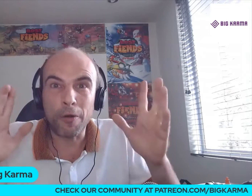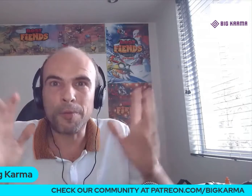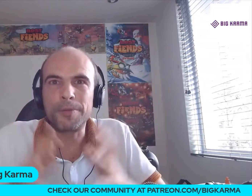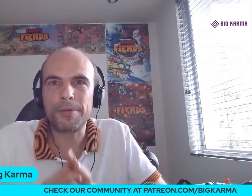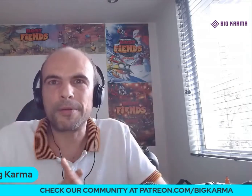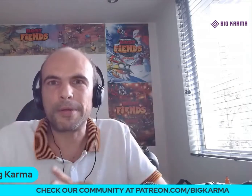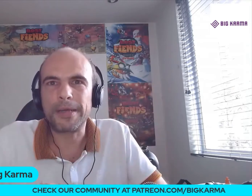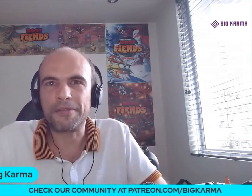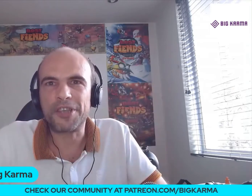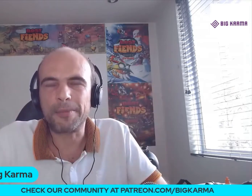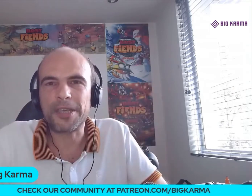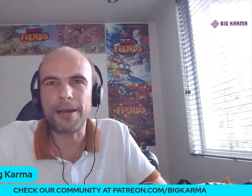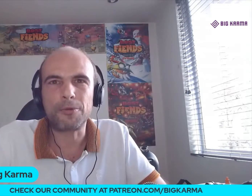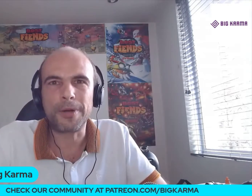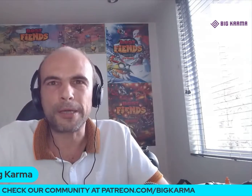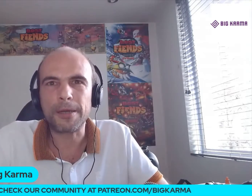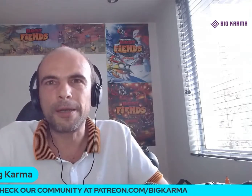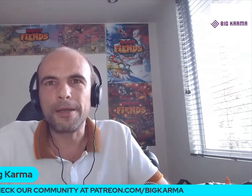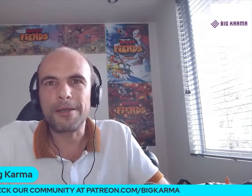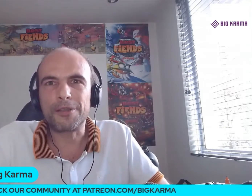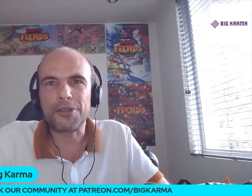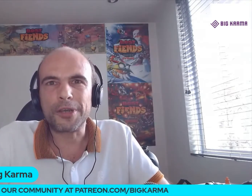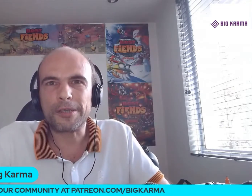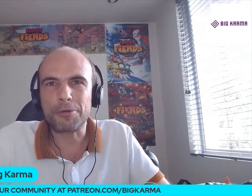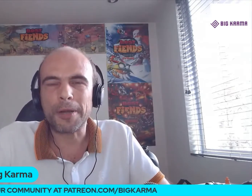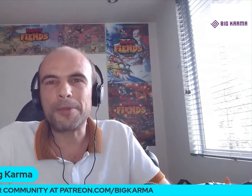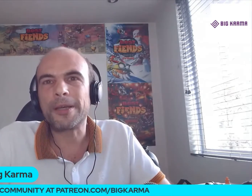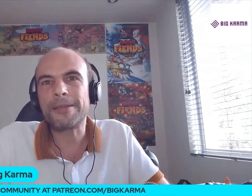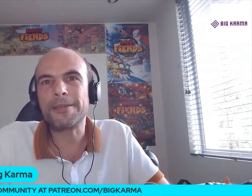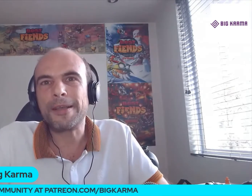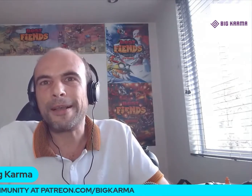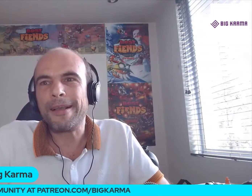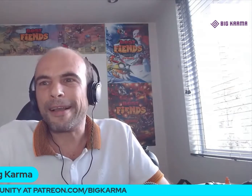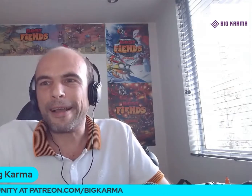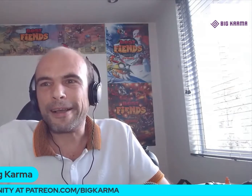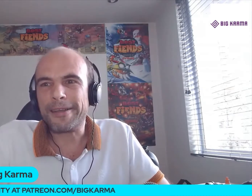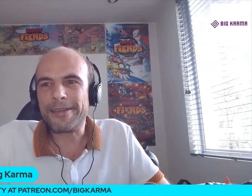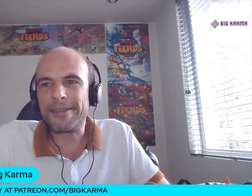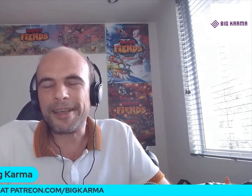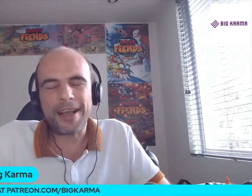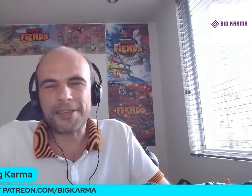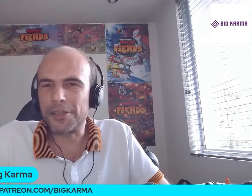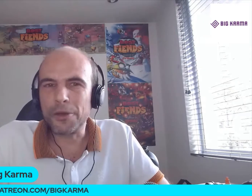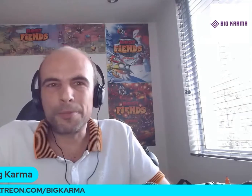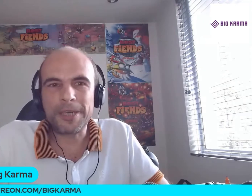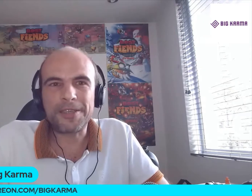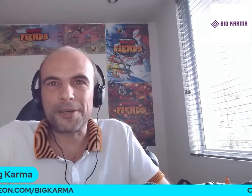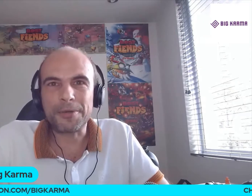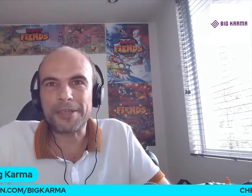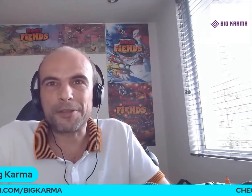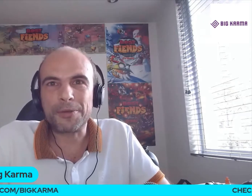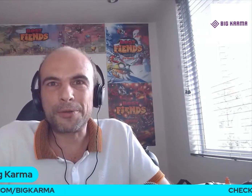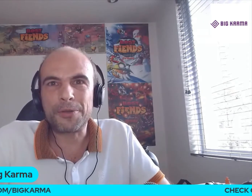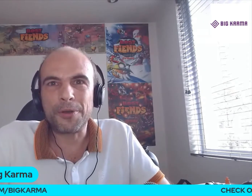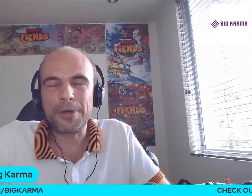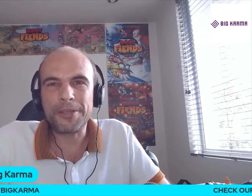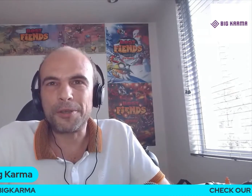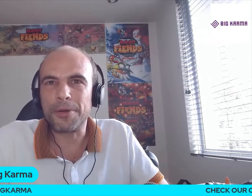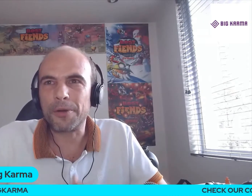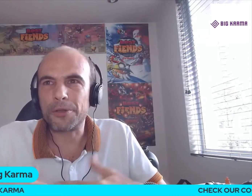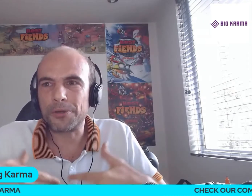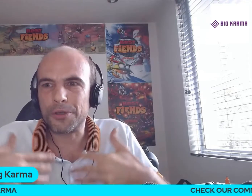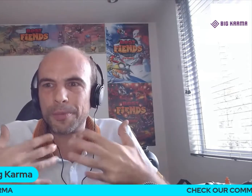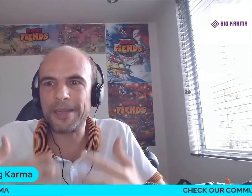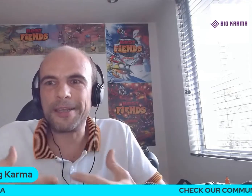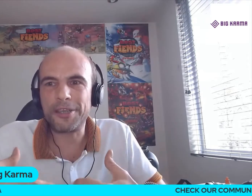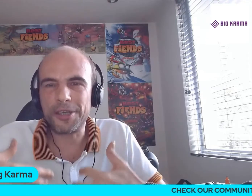I hope, if James Cameron doesn't interrupt us. And he has so many stories to go into,